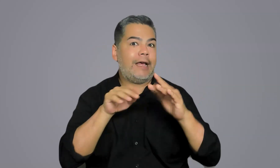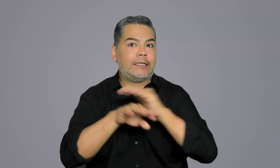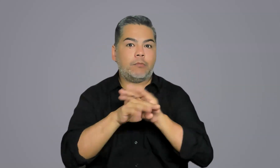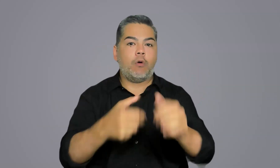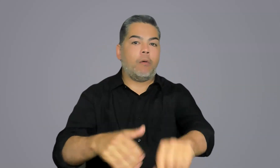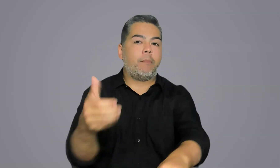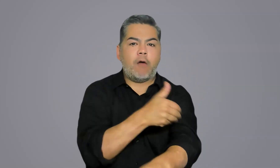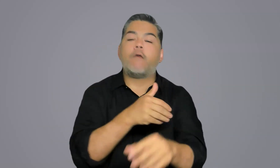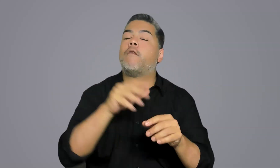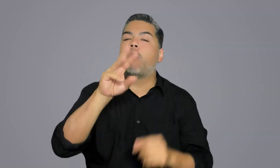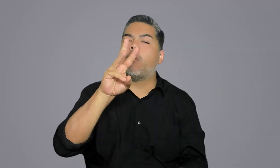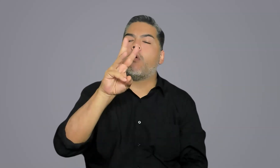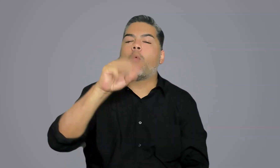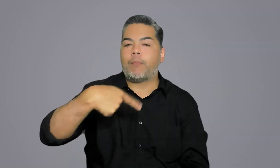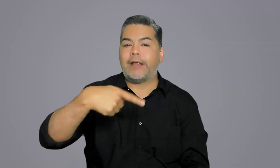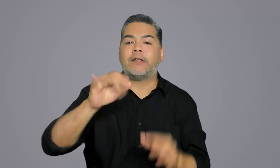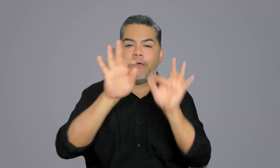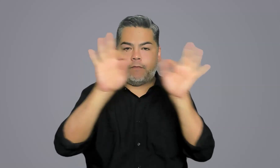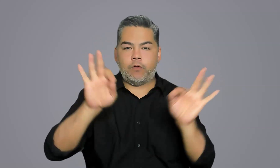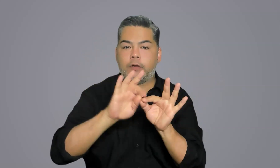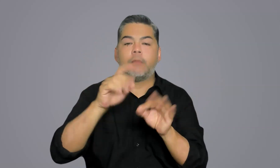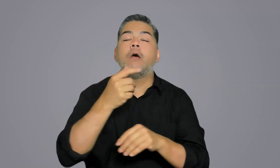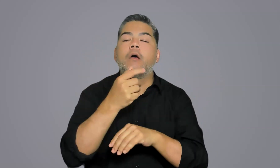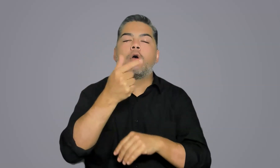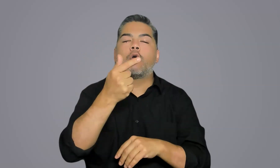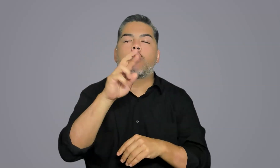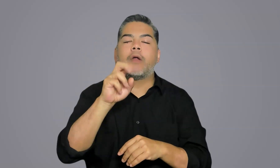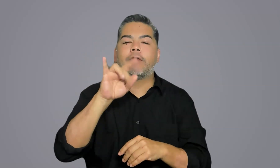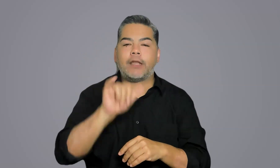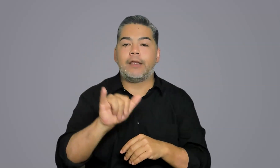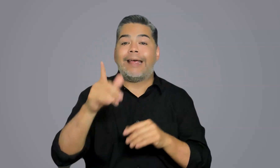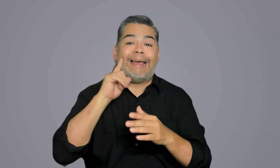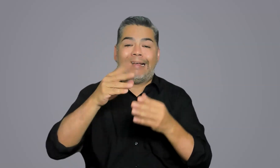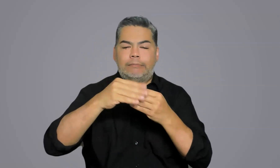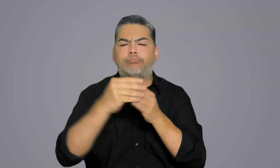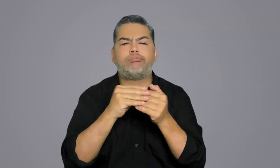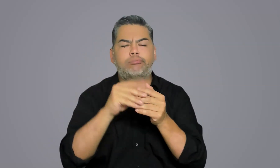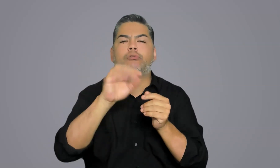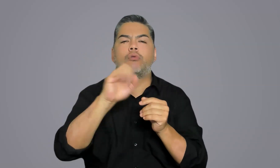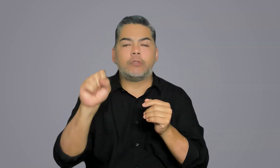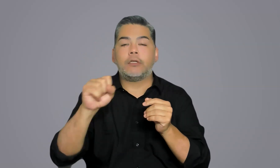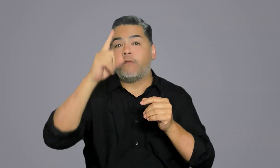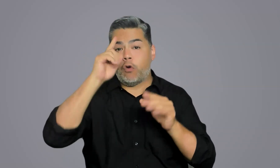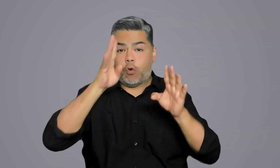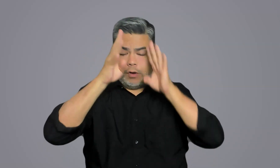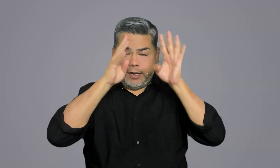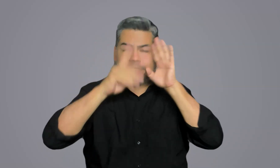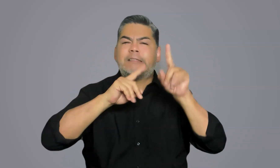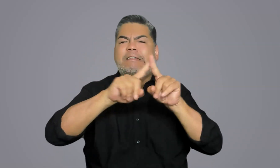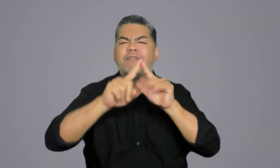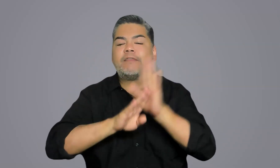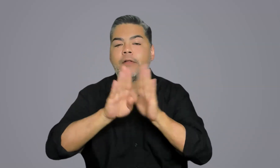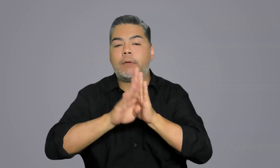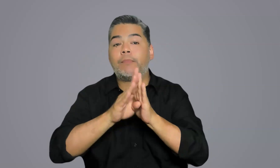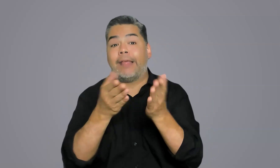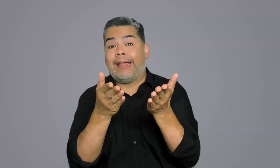with Gravity Forms. Flexible tools for creators, developers, and teams of all sizes. Platinum sponsor,